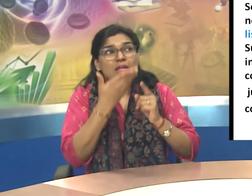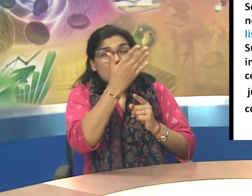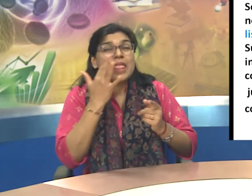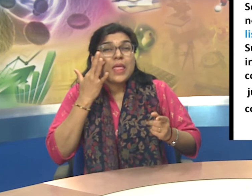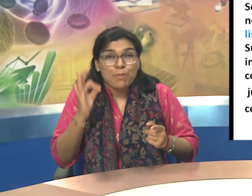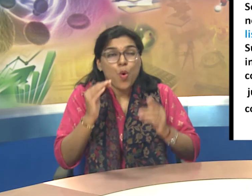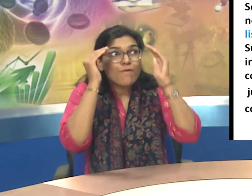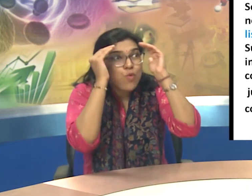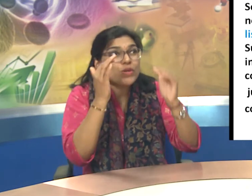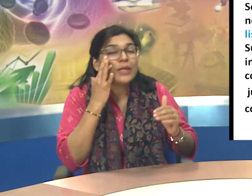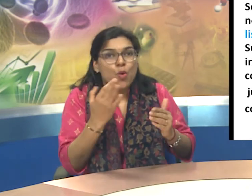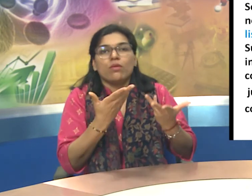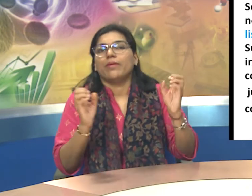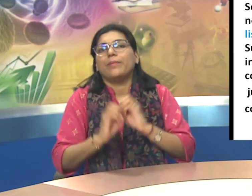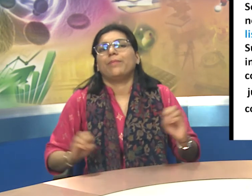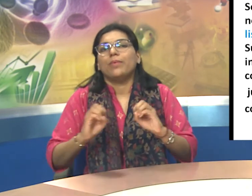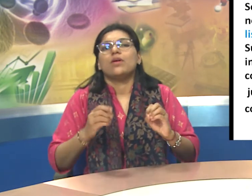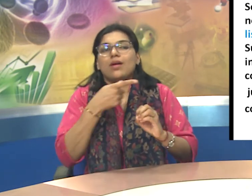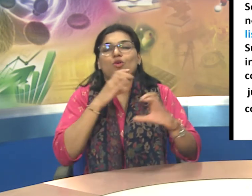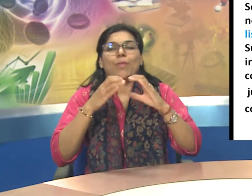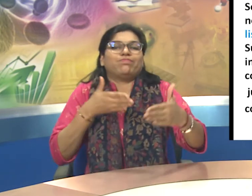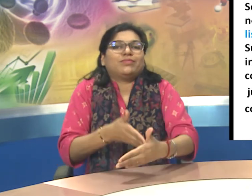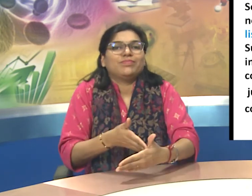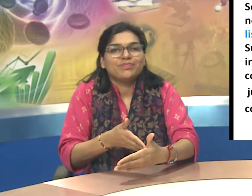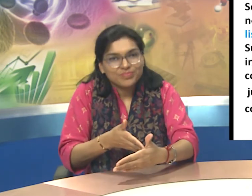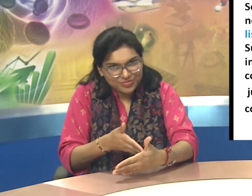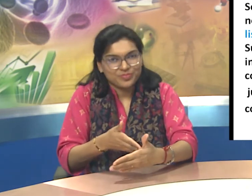of judgment make communication